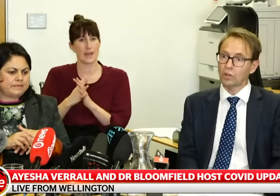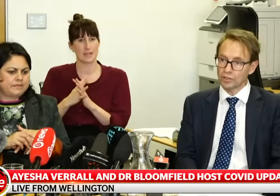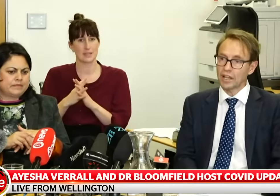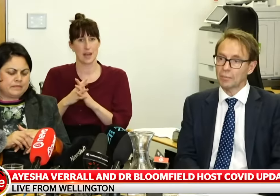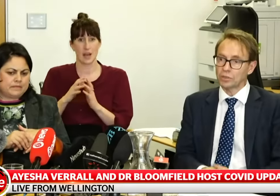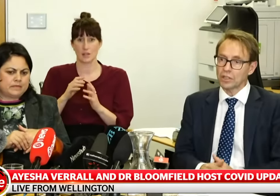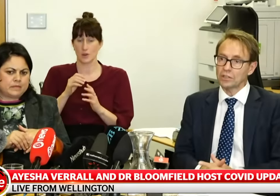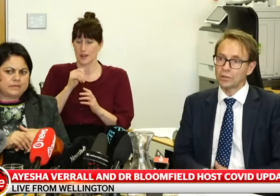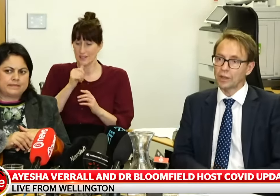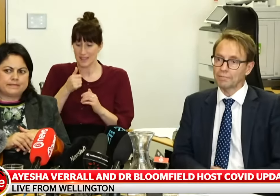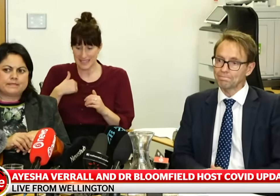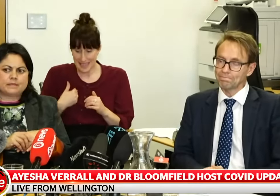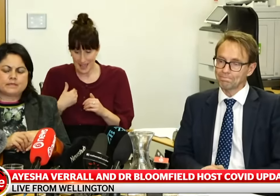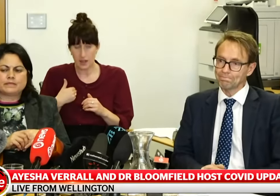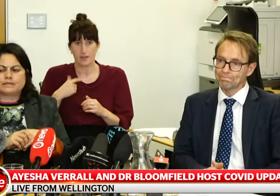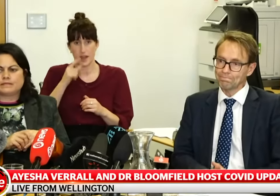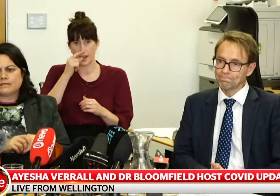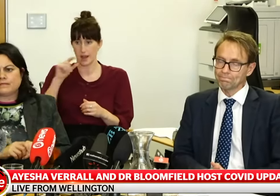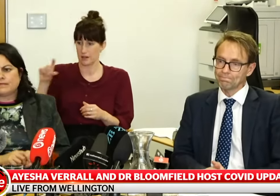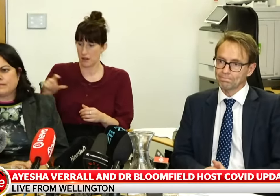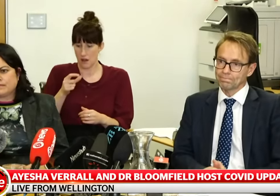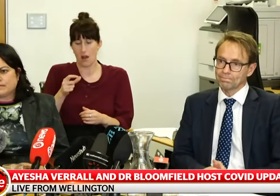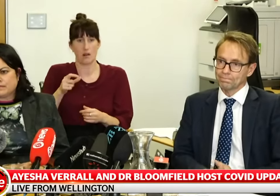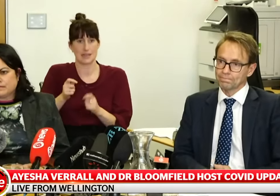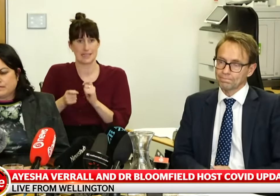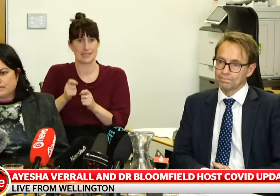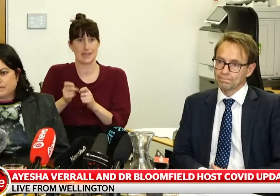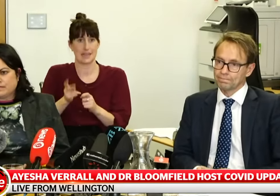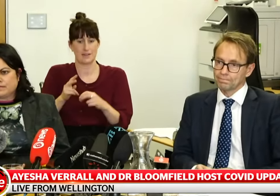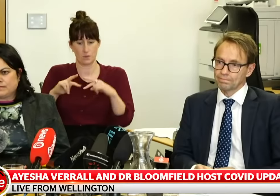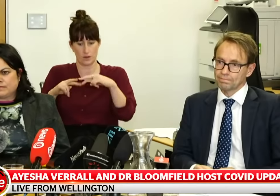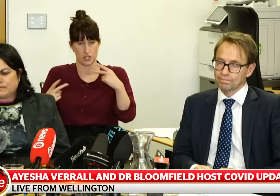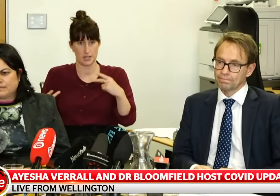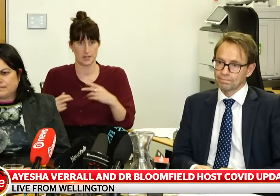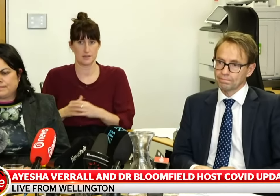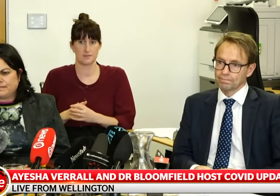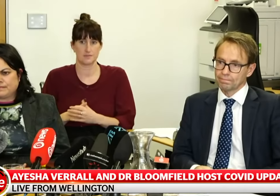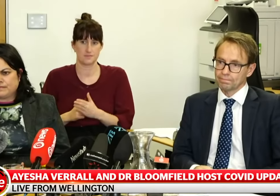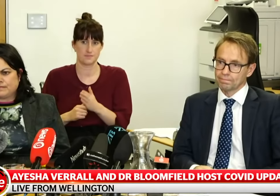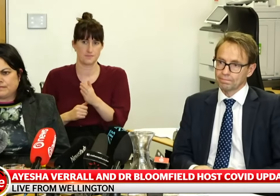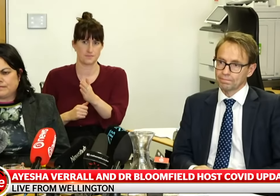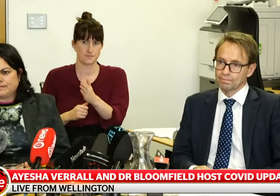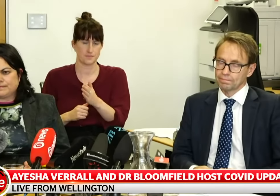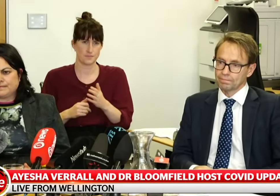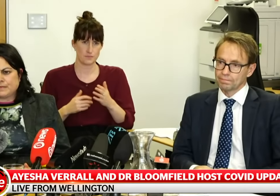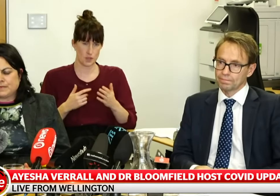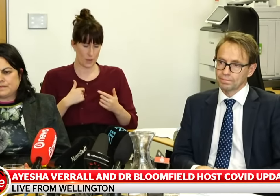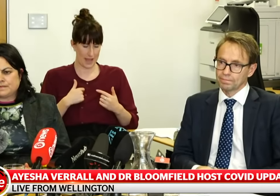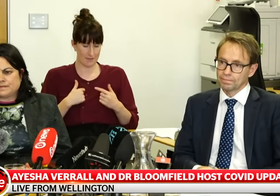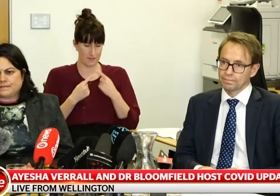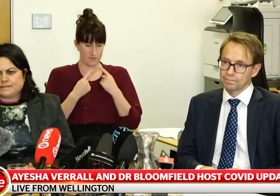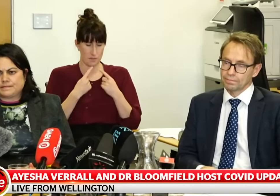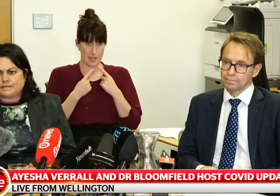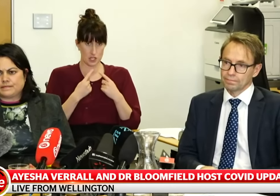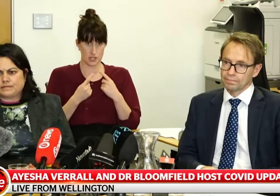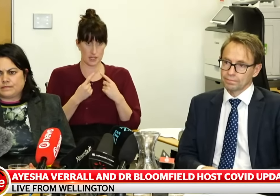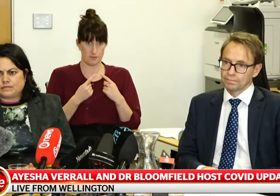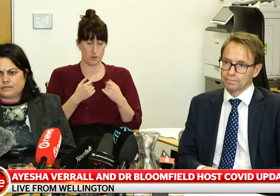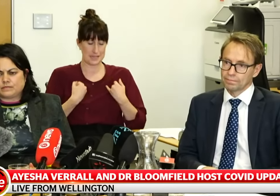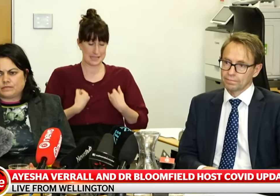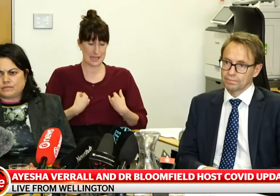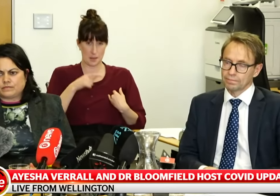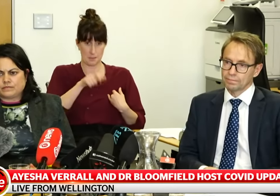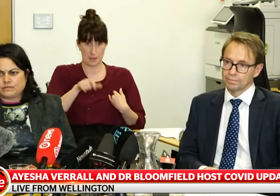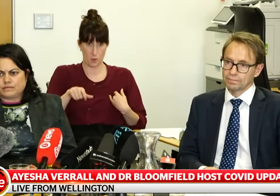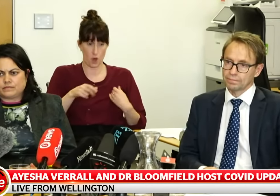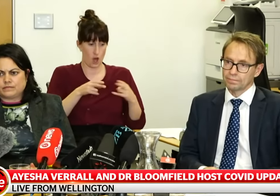look, they've got the samples there to do that. So the most recent data shows that PCRs from hospital, from sick people at hospital,